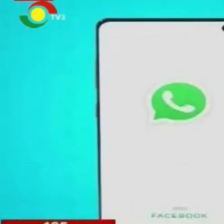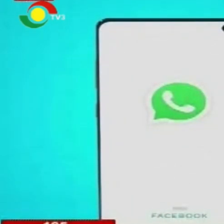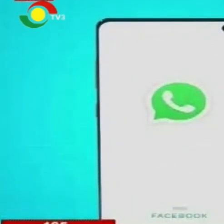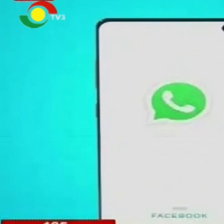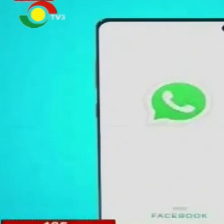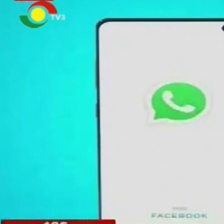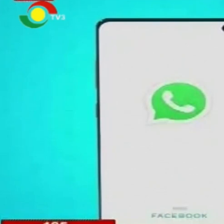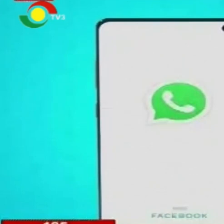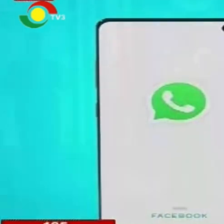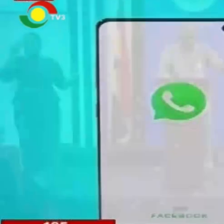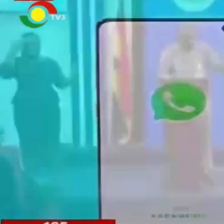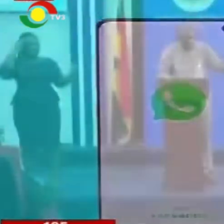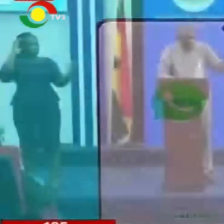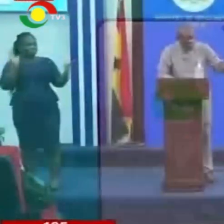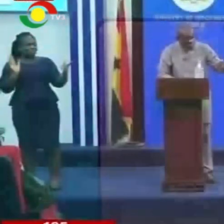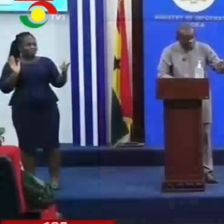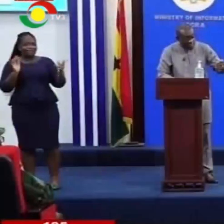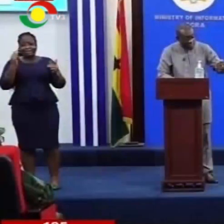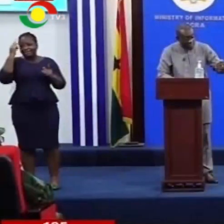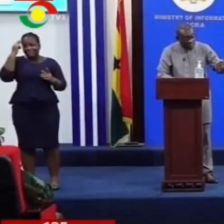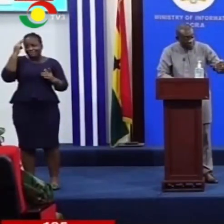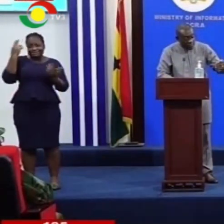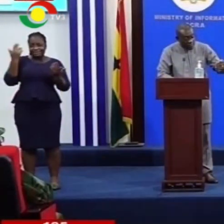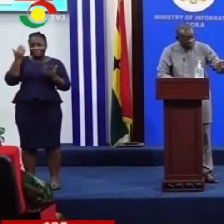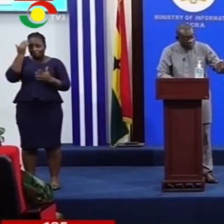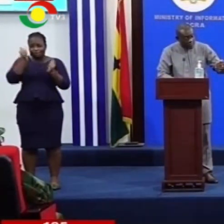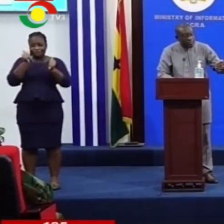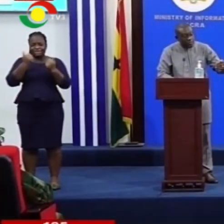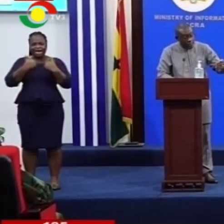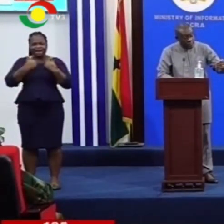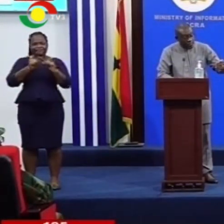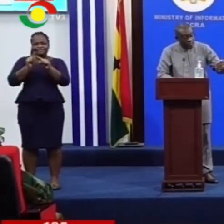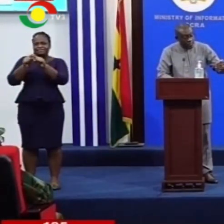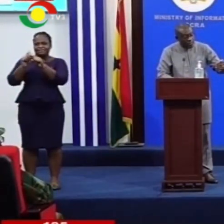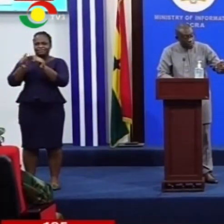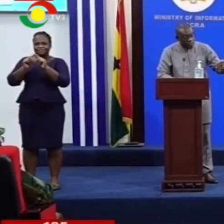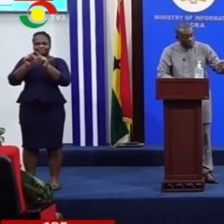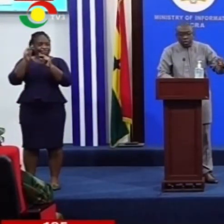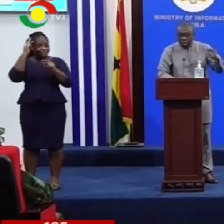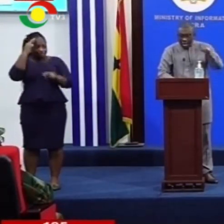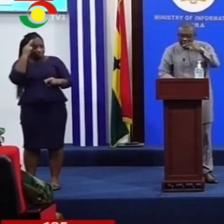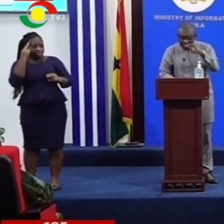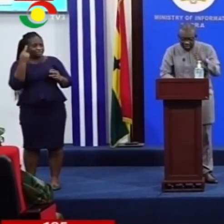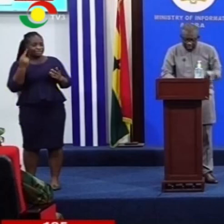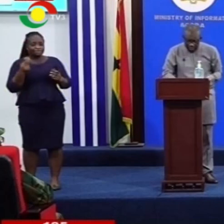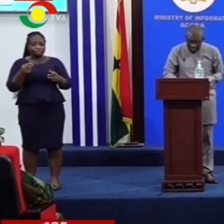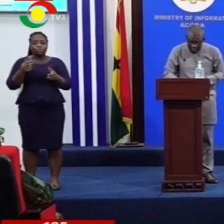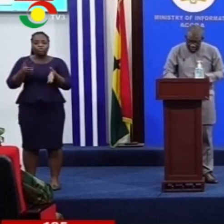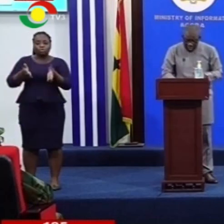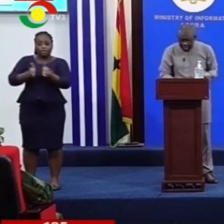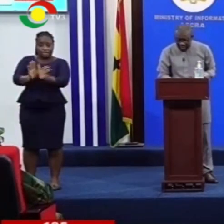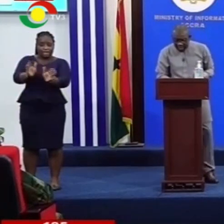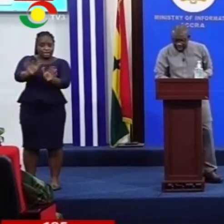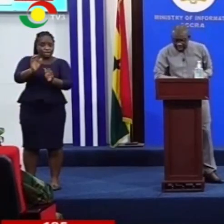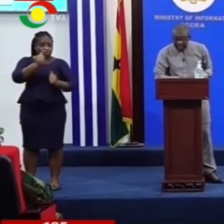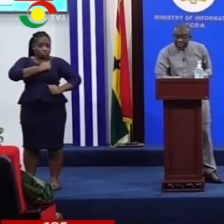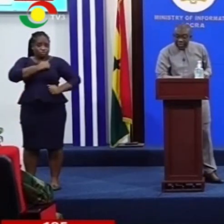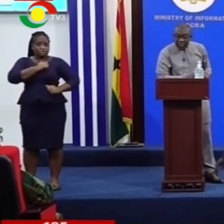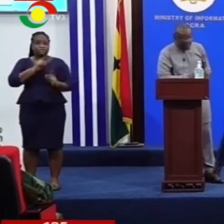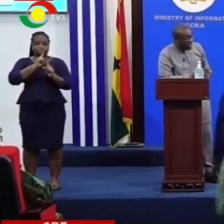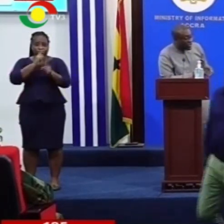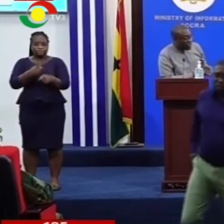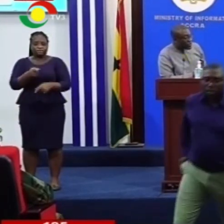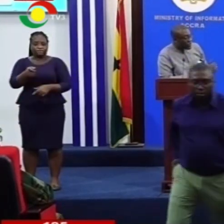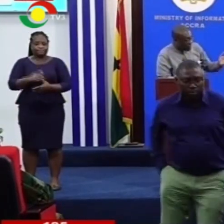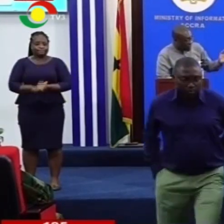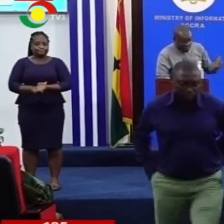I don't know the reasons because there were various reasons assigned for the arrest, and so. Okay, I'll let him respond to it later. Brigadier General, please be on standby